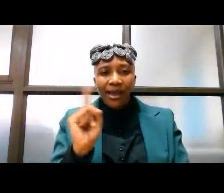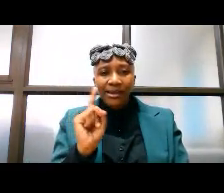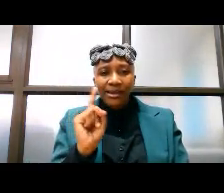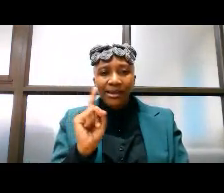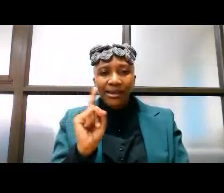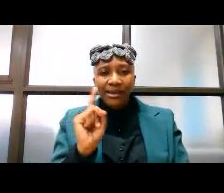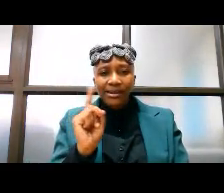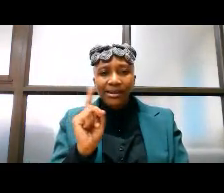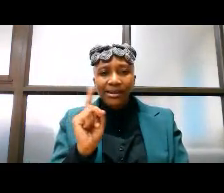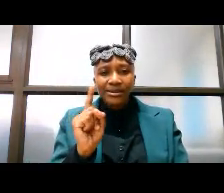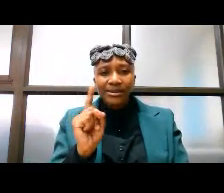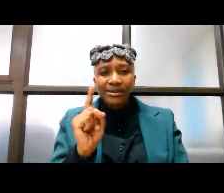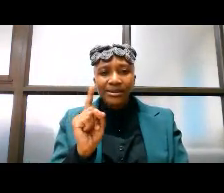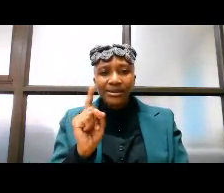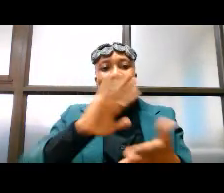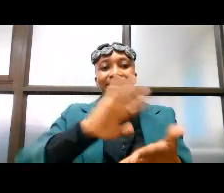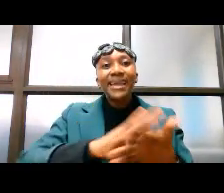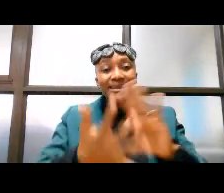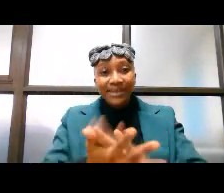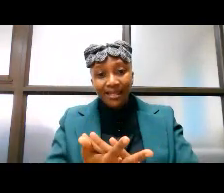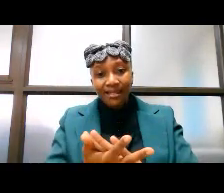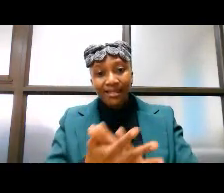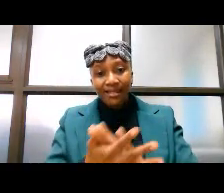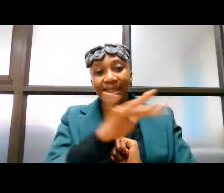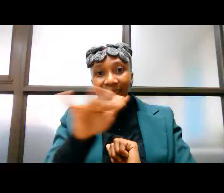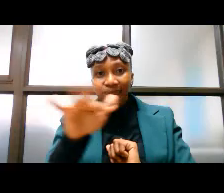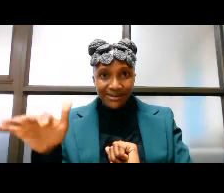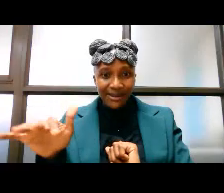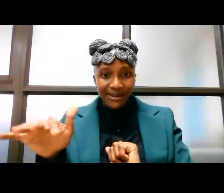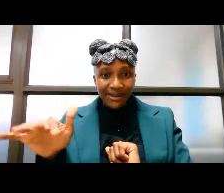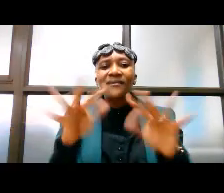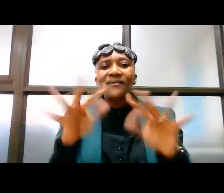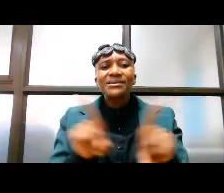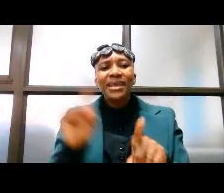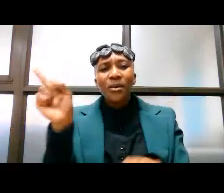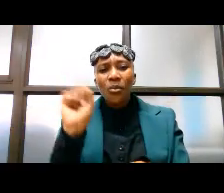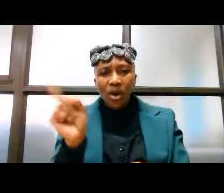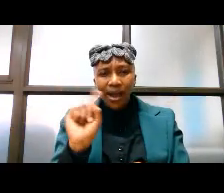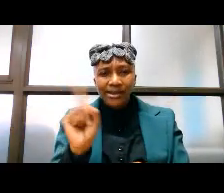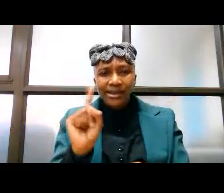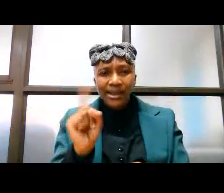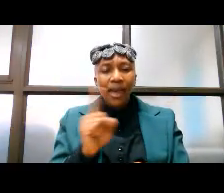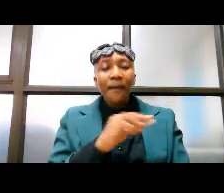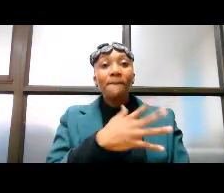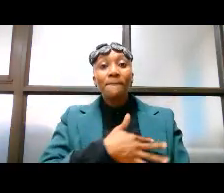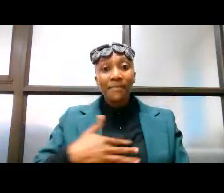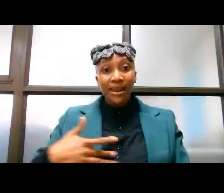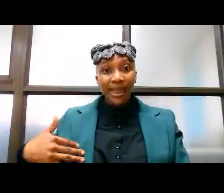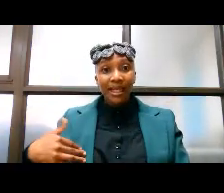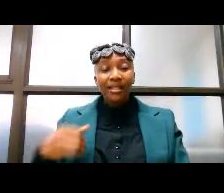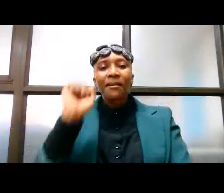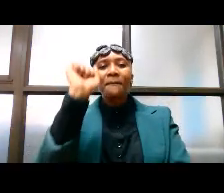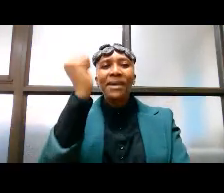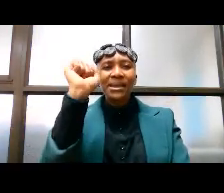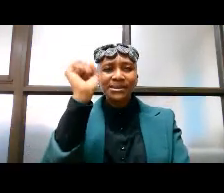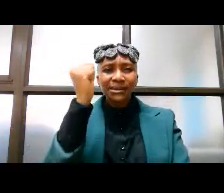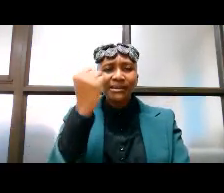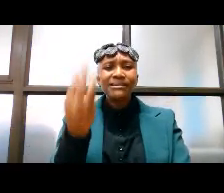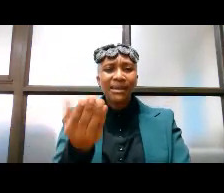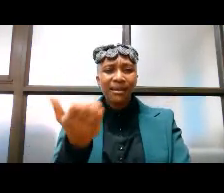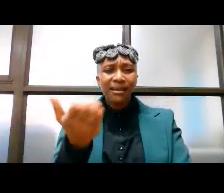to speak, and also to the Perkins Braille machine. Although this little girl is too young to